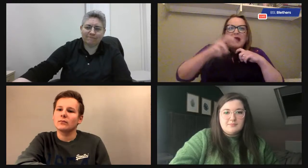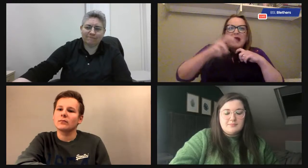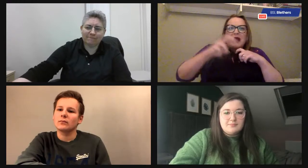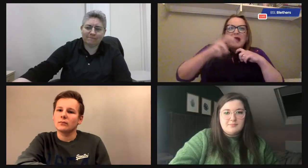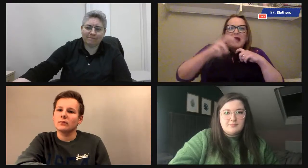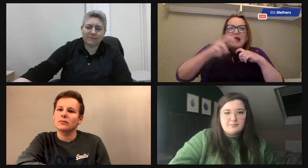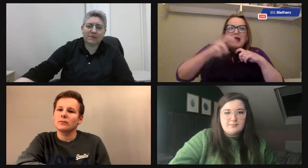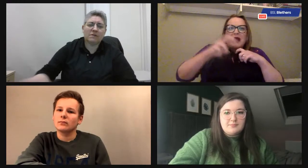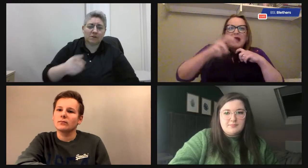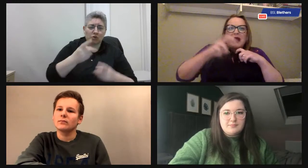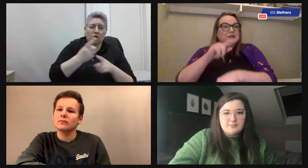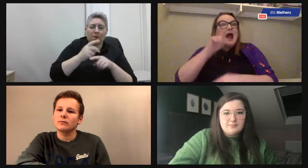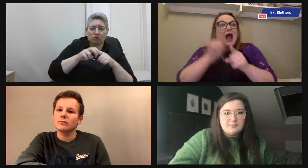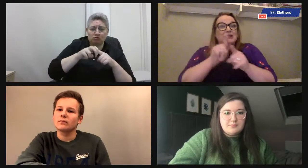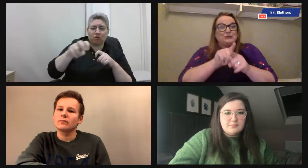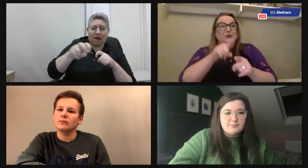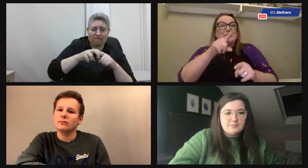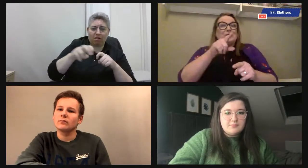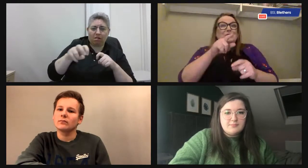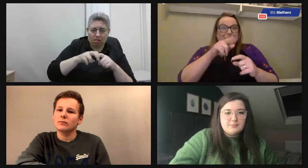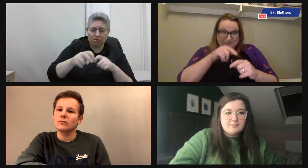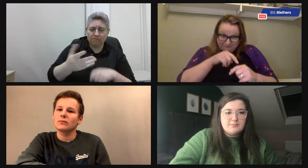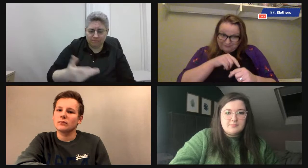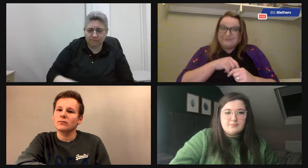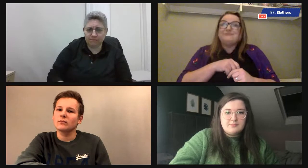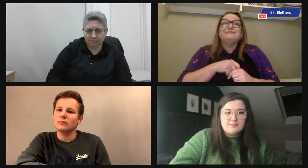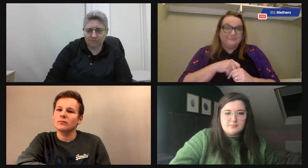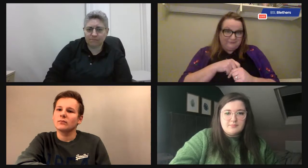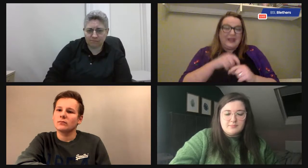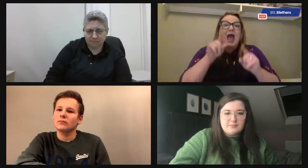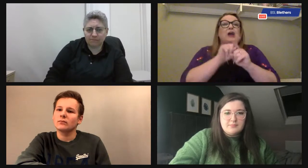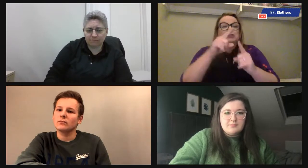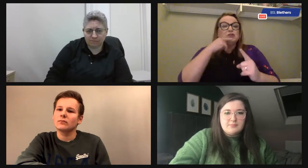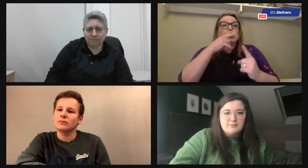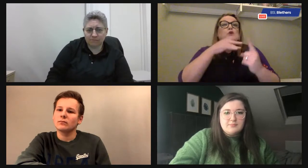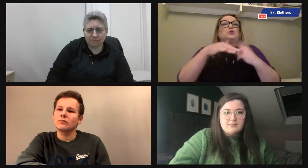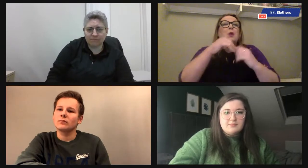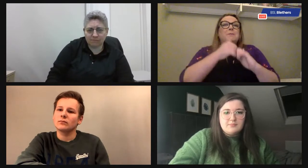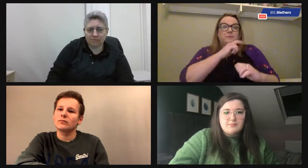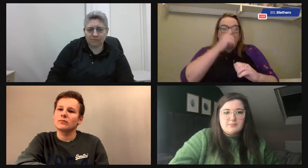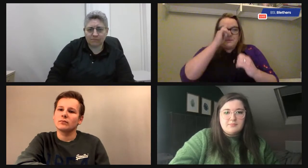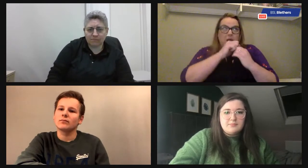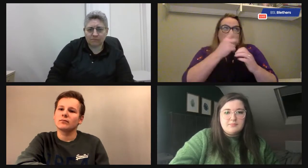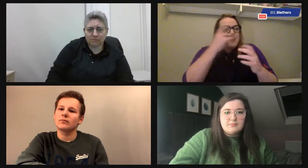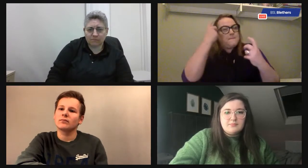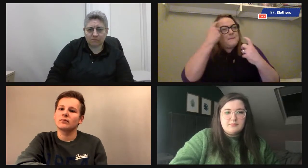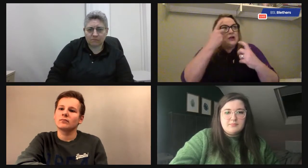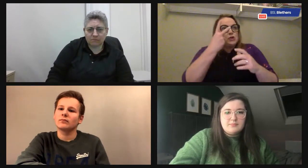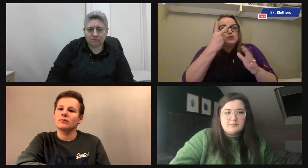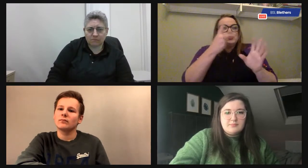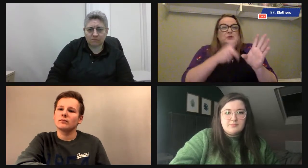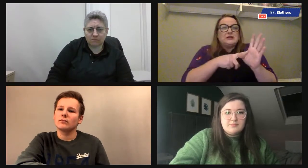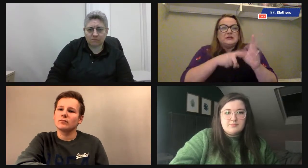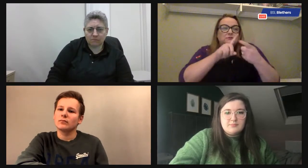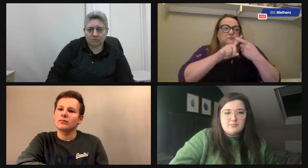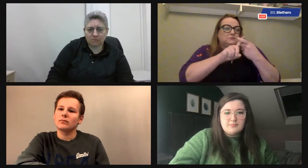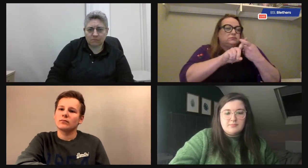were used to traveling on their own and doing sort of independent things, to all of a